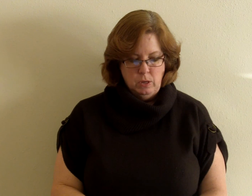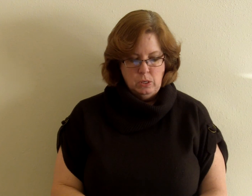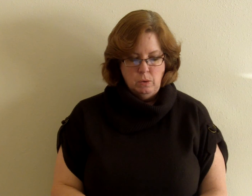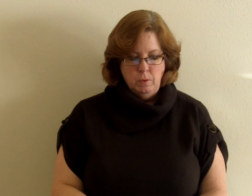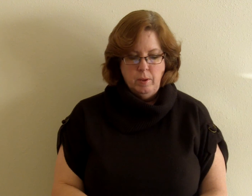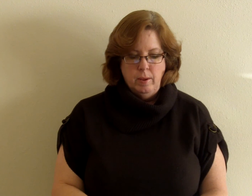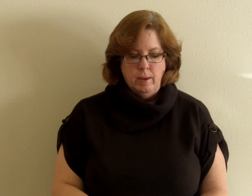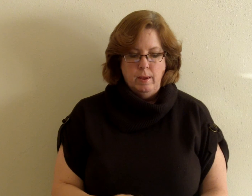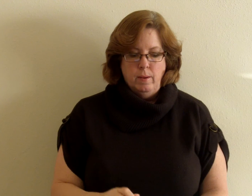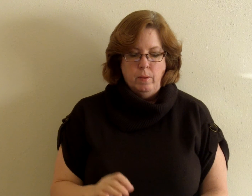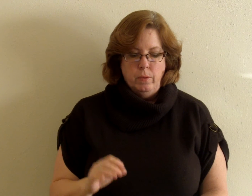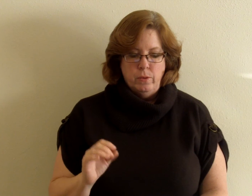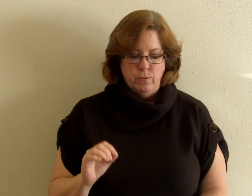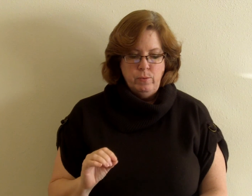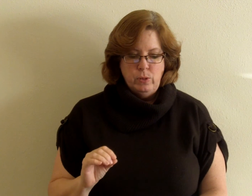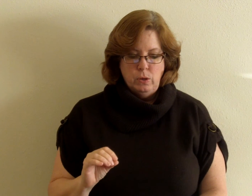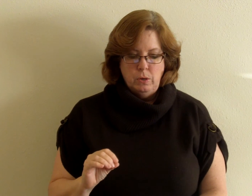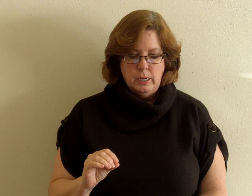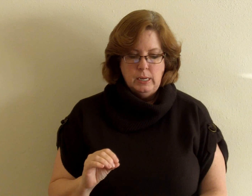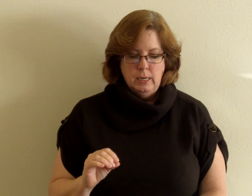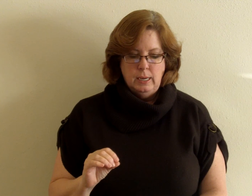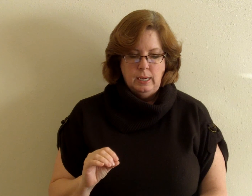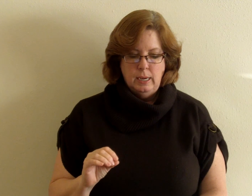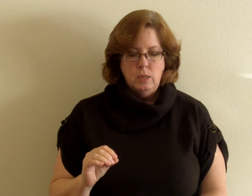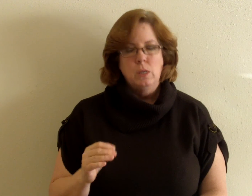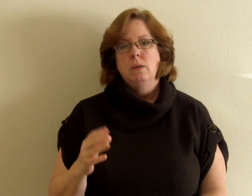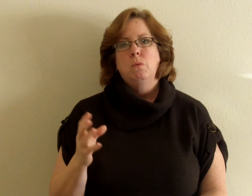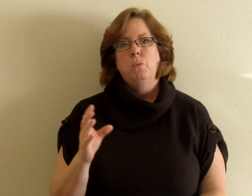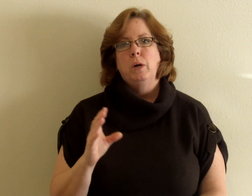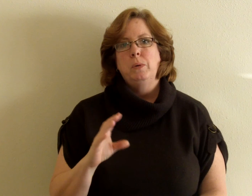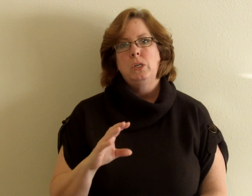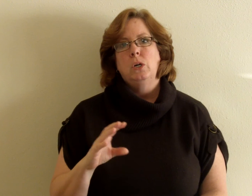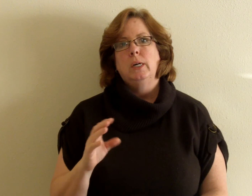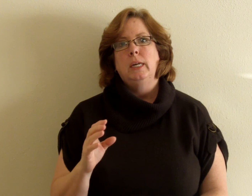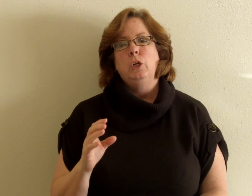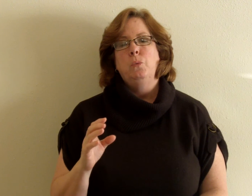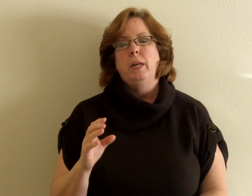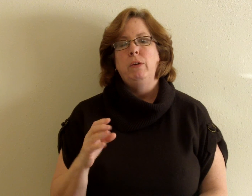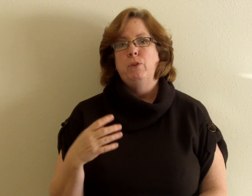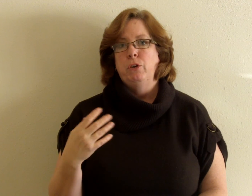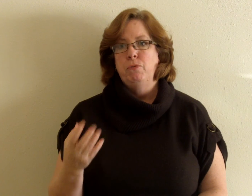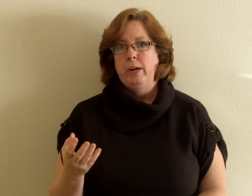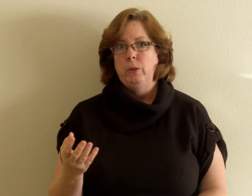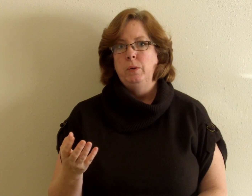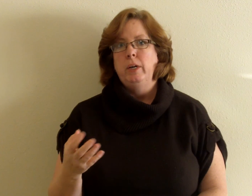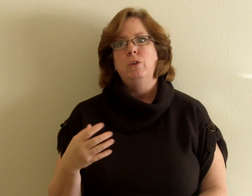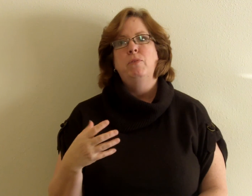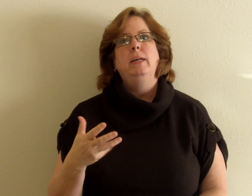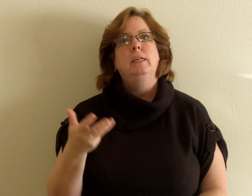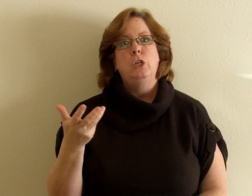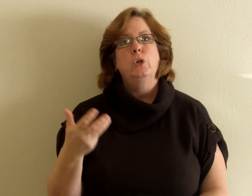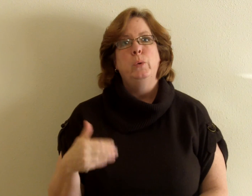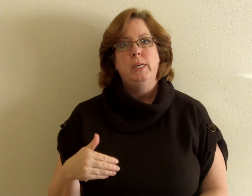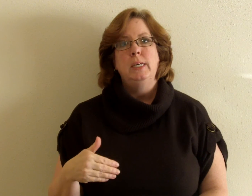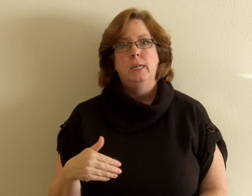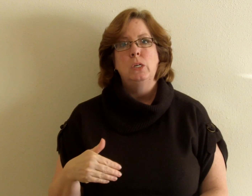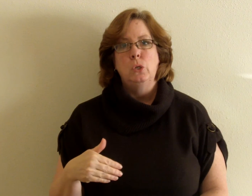also. The 5th unit is where we start getting you ready for your final, and your final is you're going to tell us a